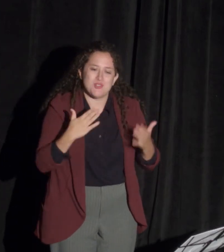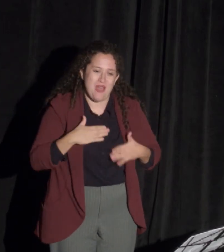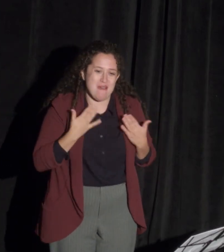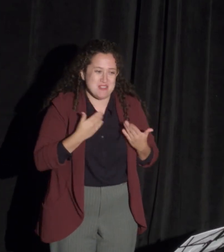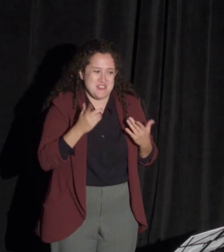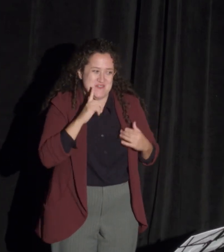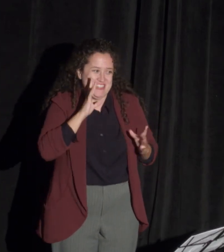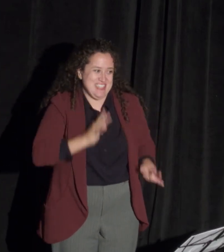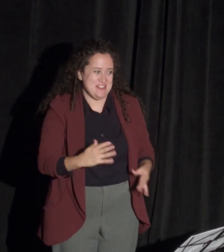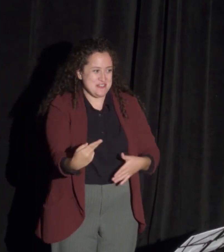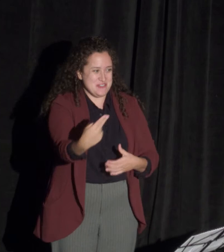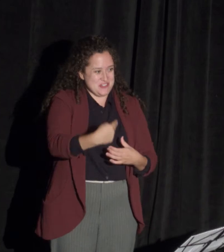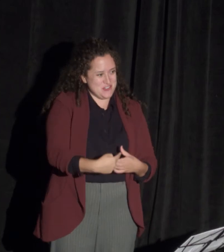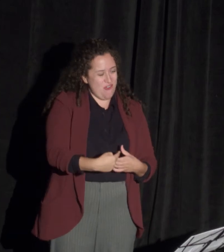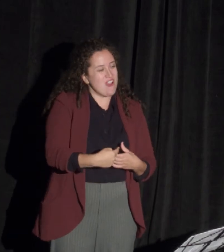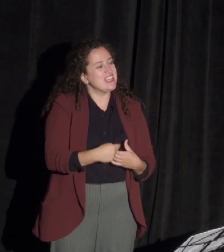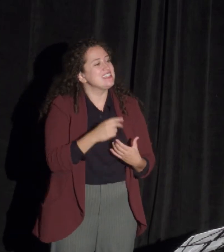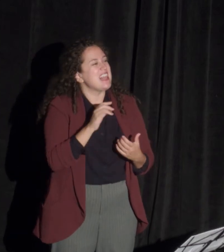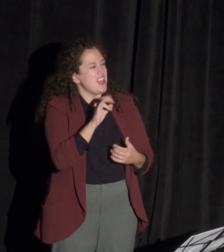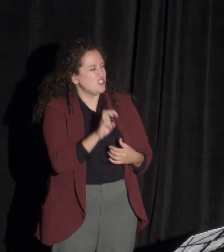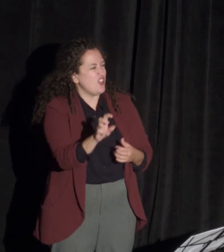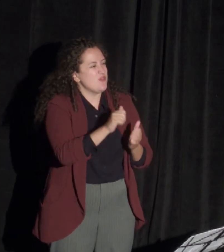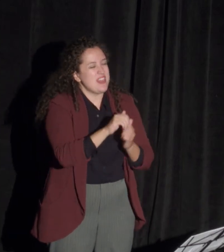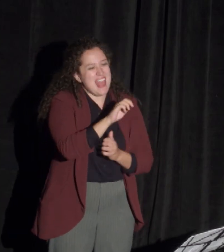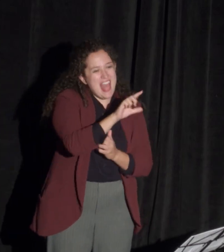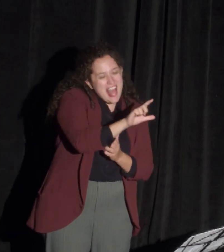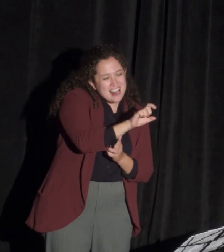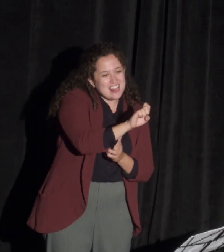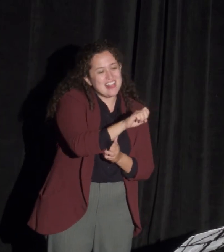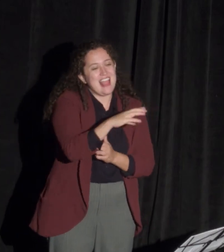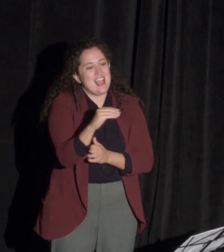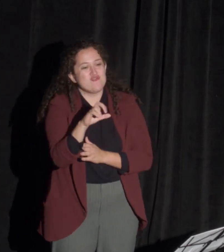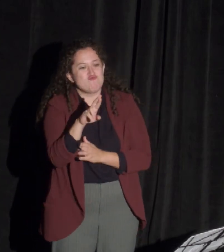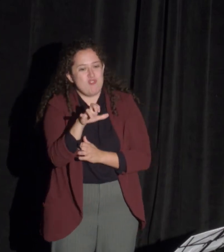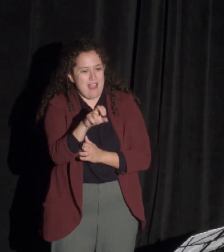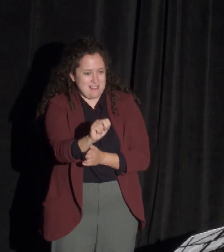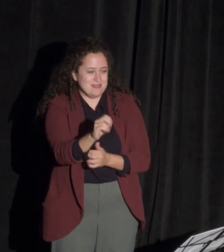with Elle and Orion into the Skull Nuts. Thank you all so much.